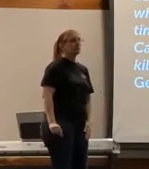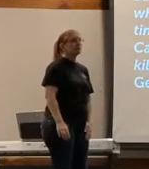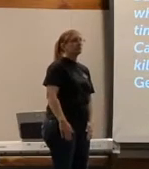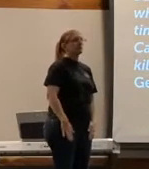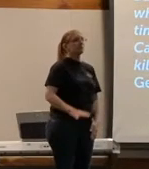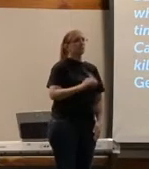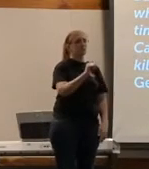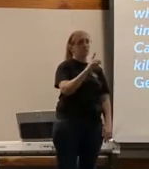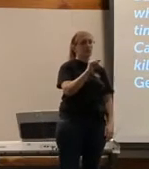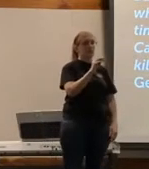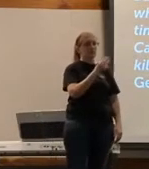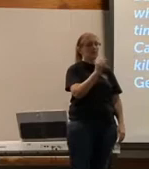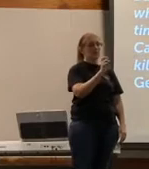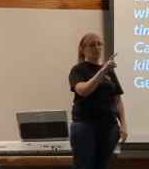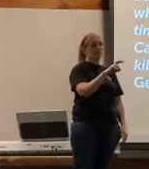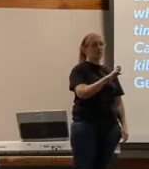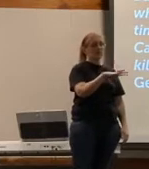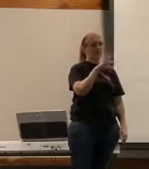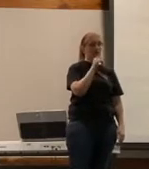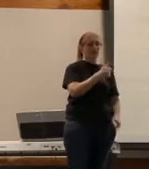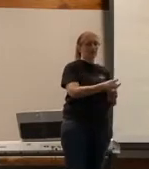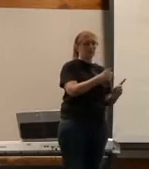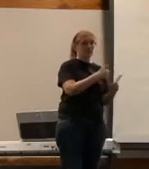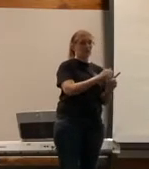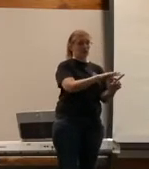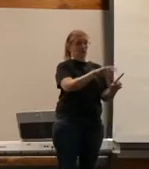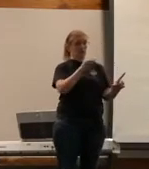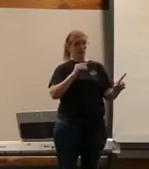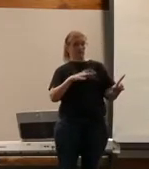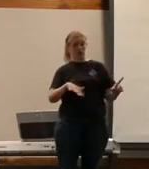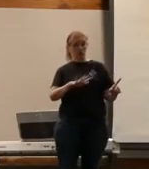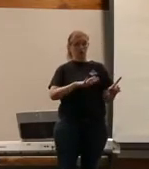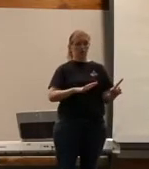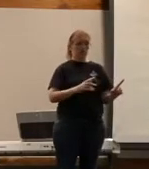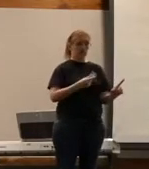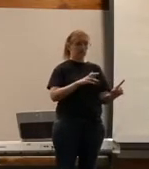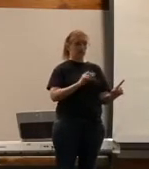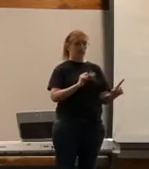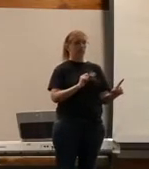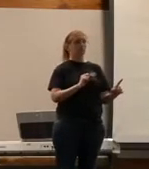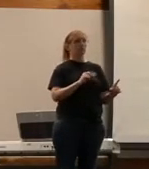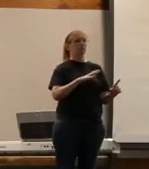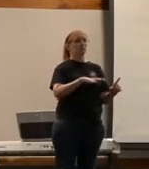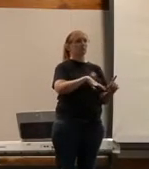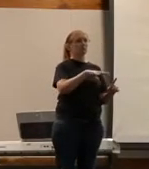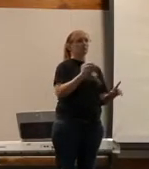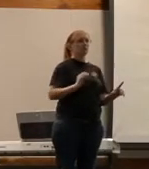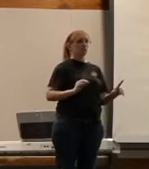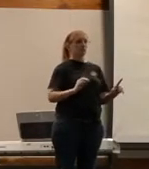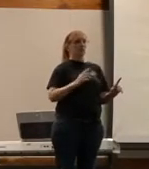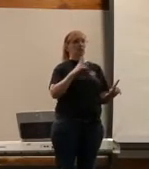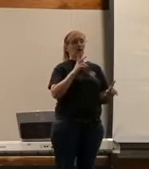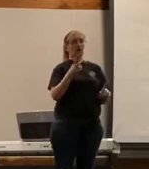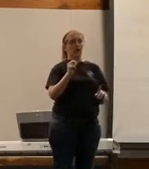Adam and Eve find themselves outside of the garden. Ladies and gentlemen, welcome to Uneven Street.